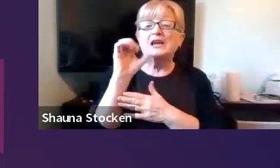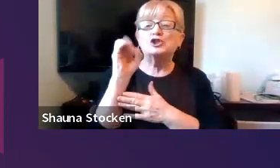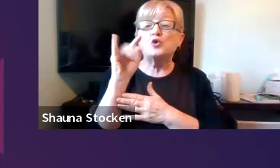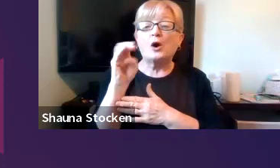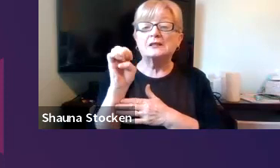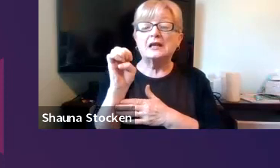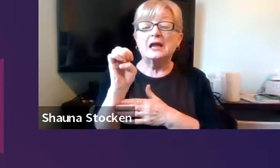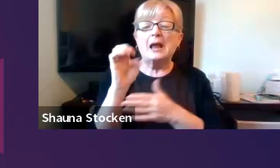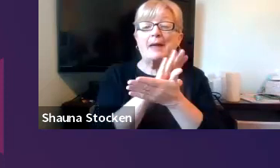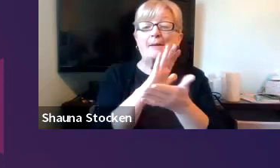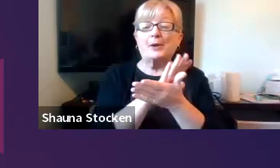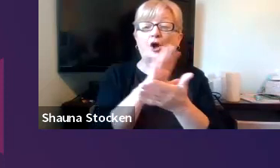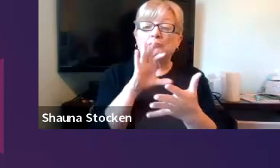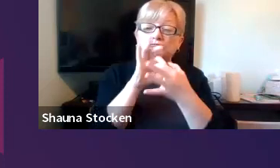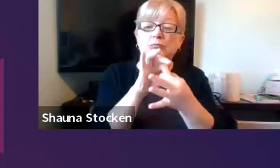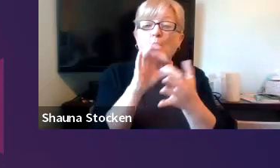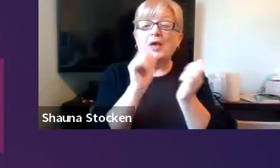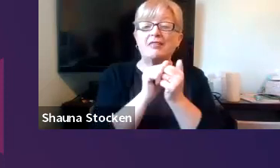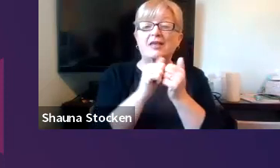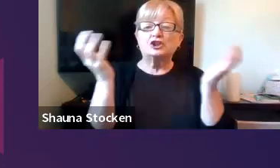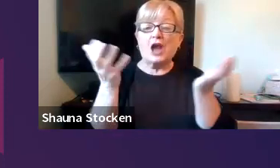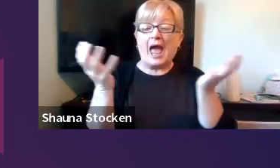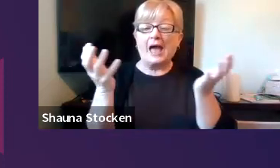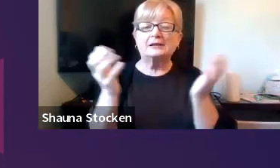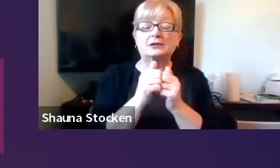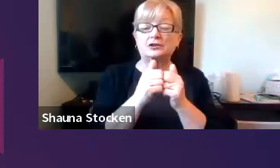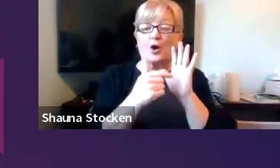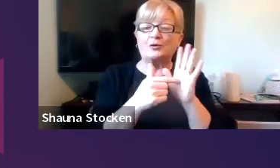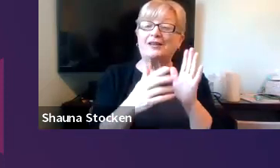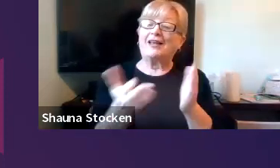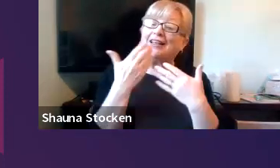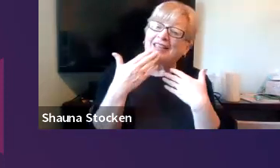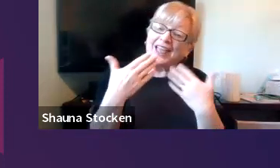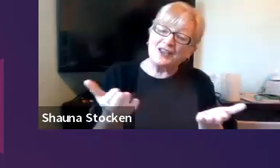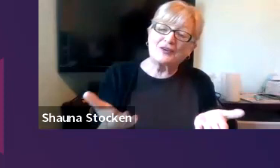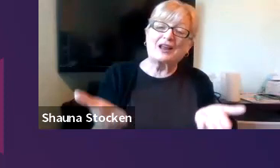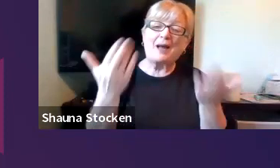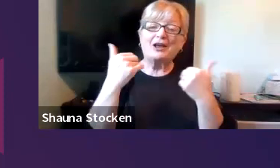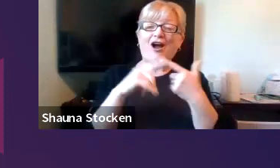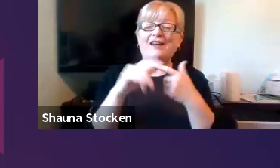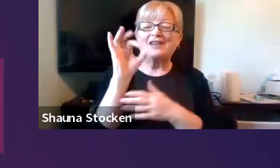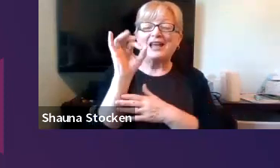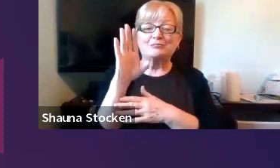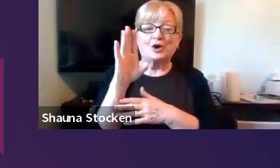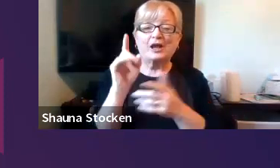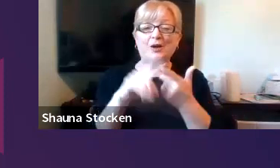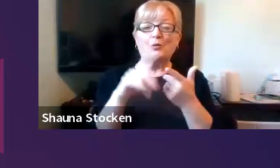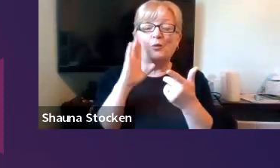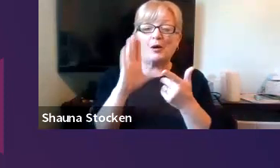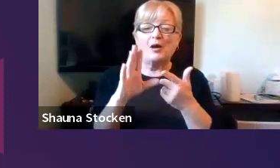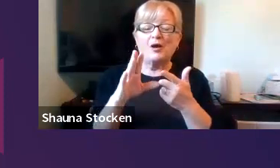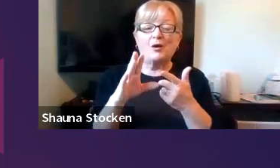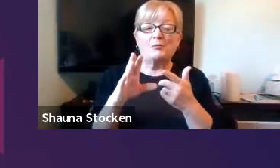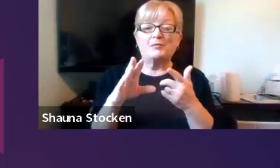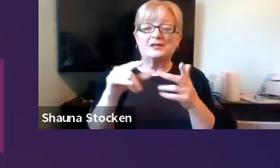chat. This will be recorded. Thank you for joining us on Facebook, and we will get details sent out